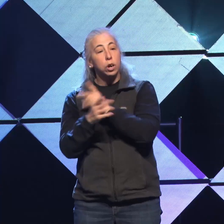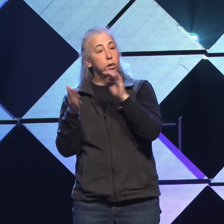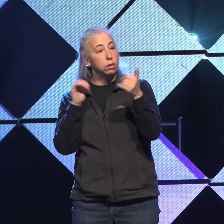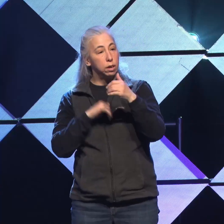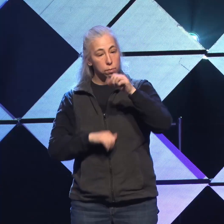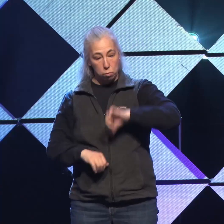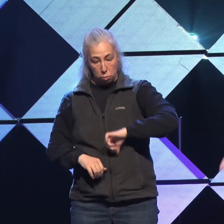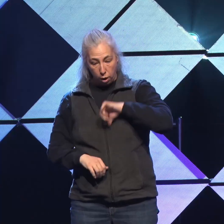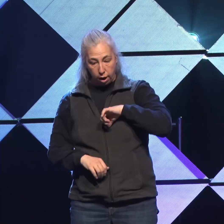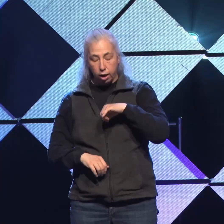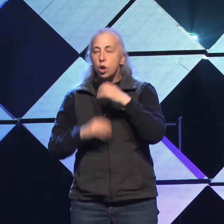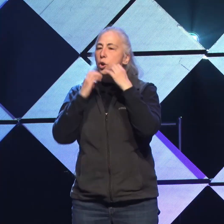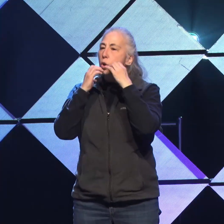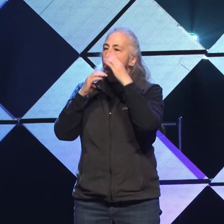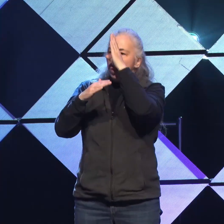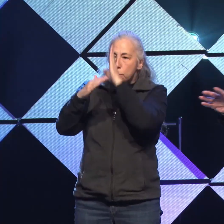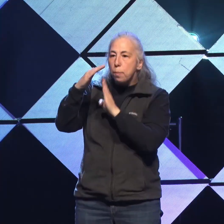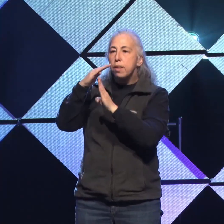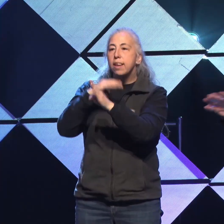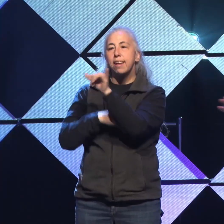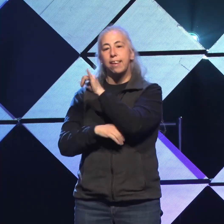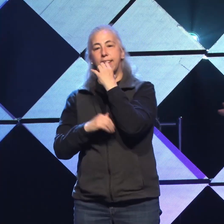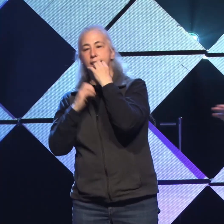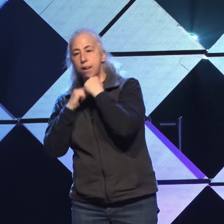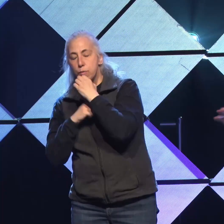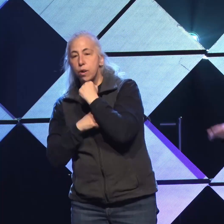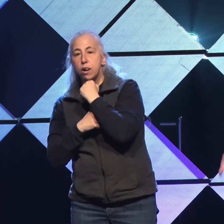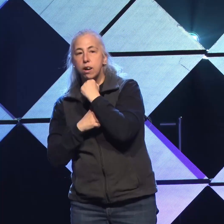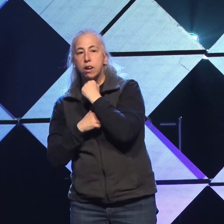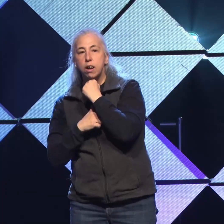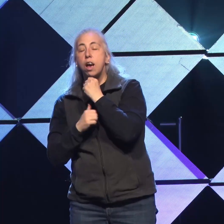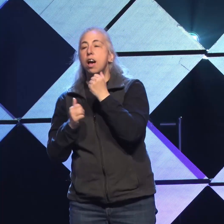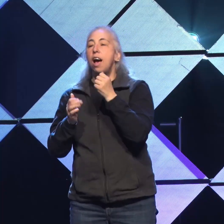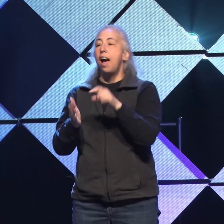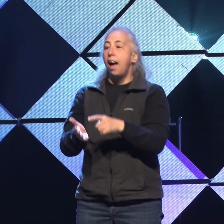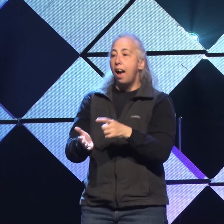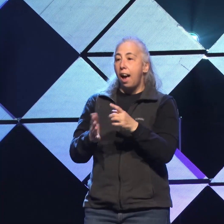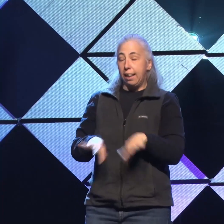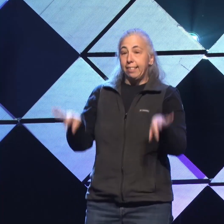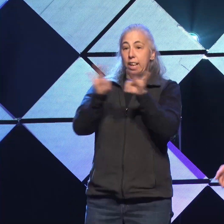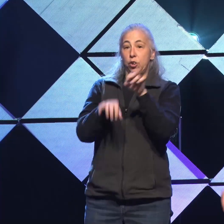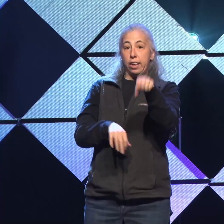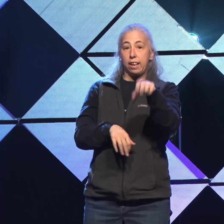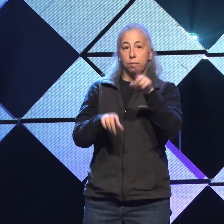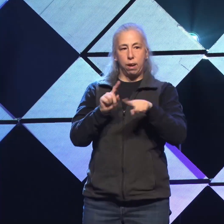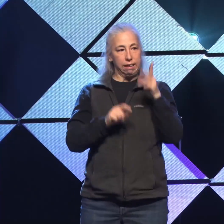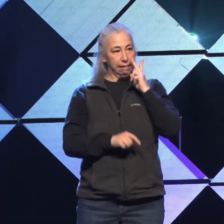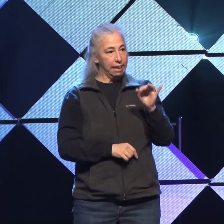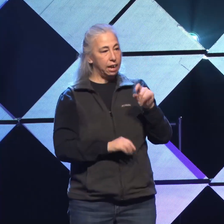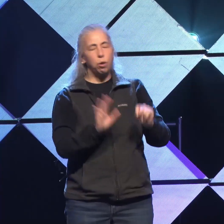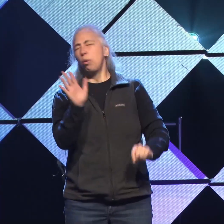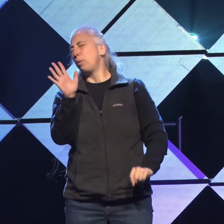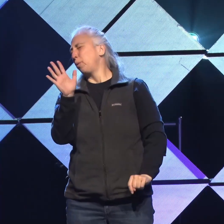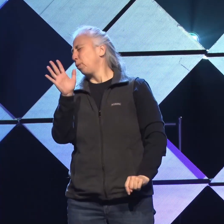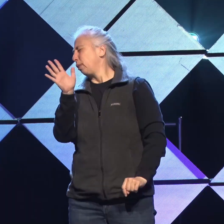like underwear. It's essential, but inappropriate if it's seen.